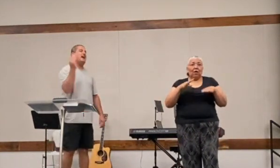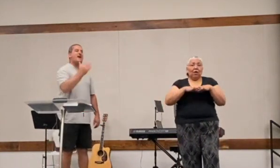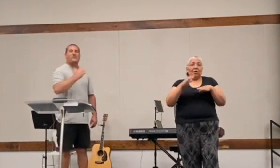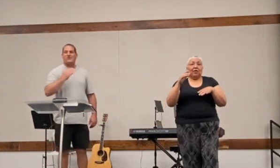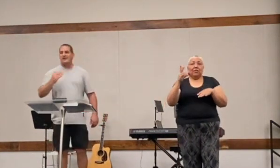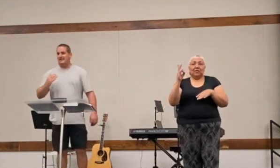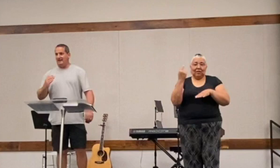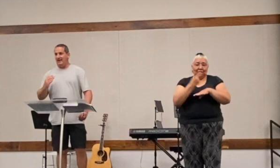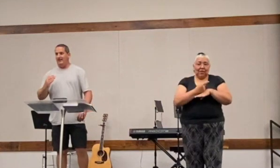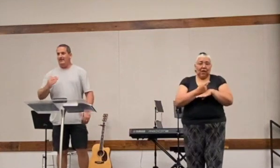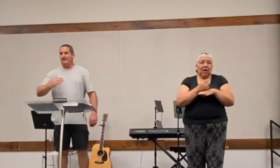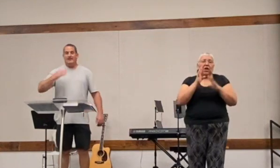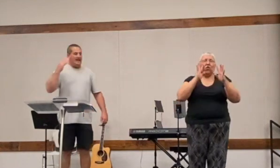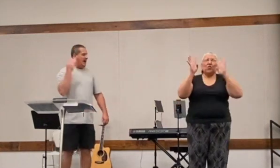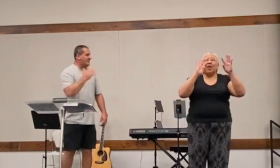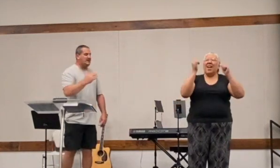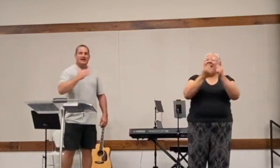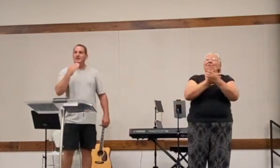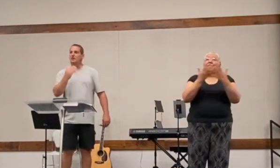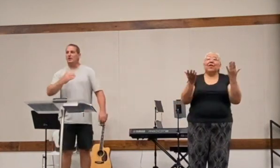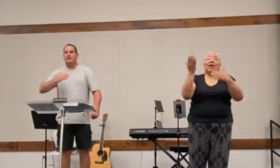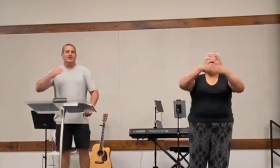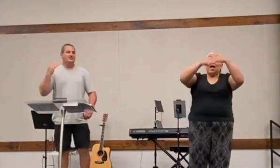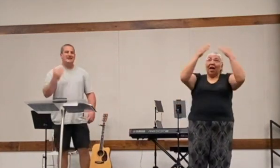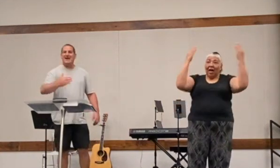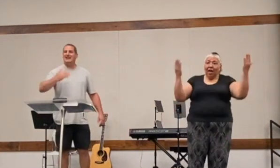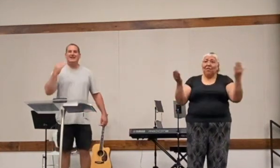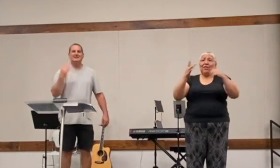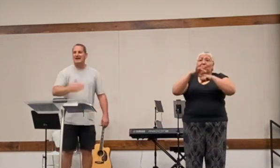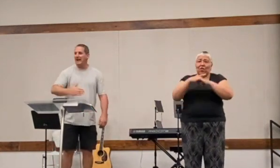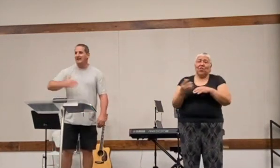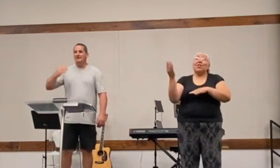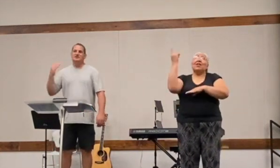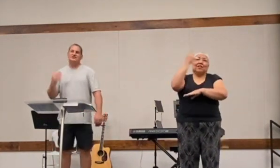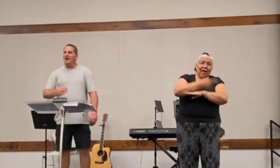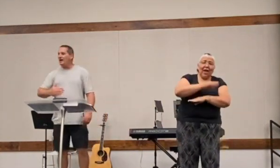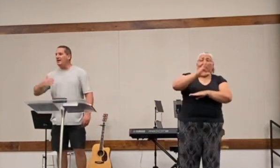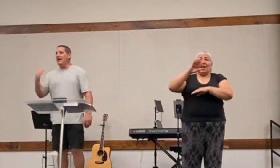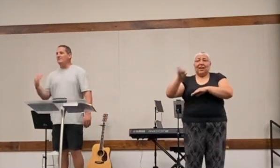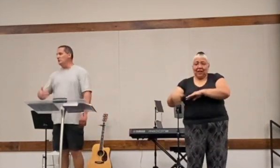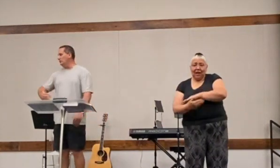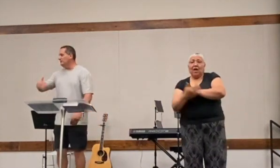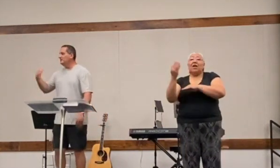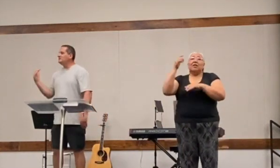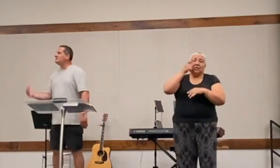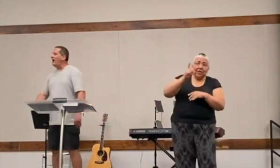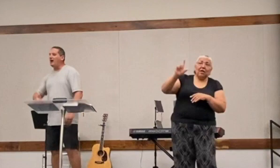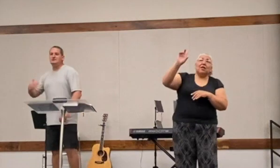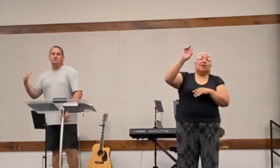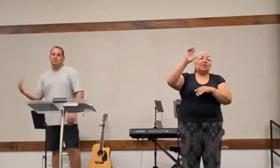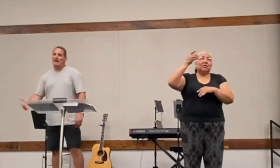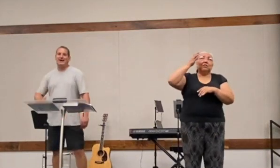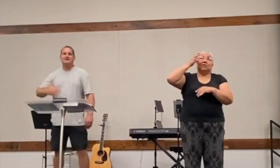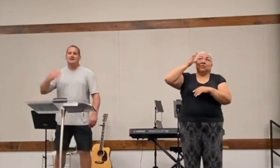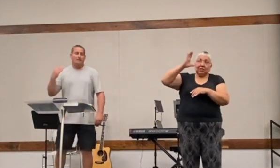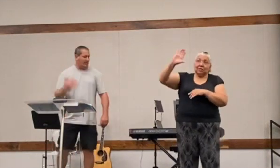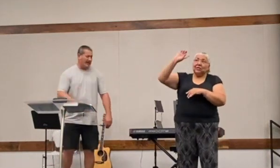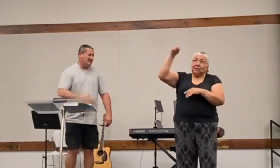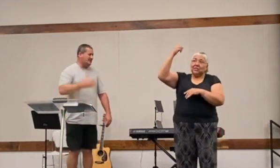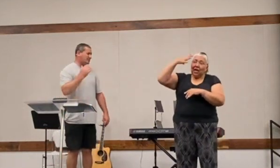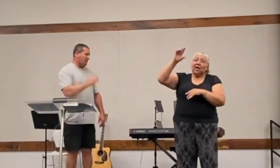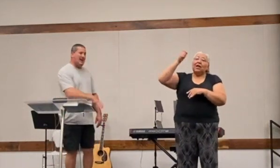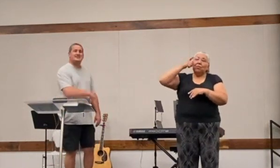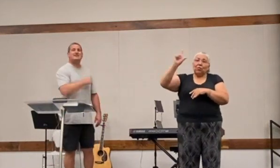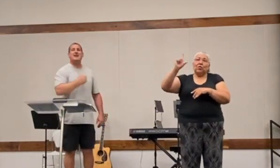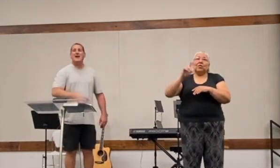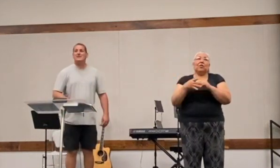created everything, heaven and earth, day and night, sun and moon, stars, planets,